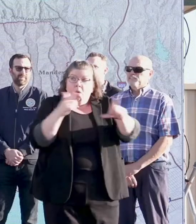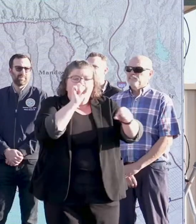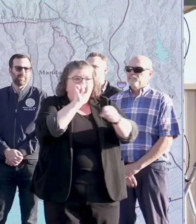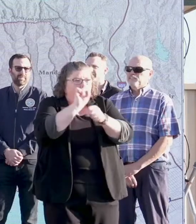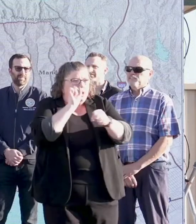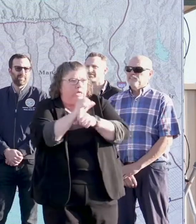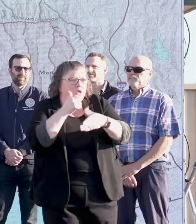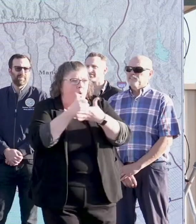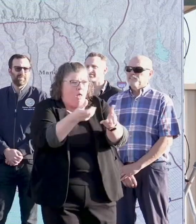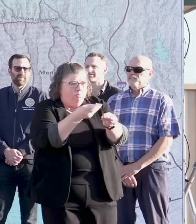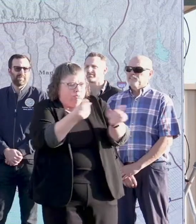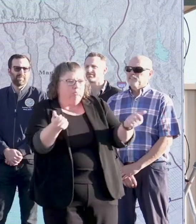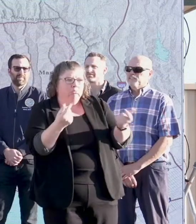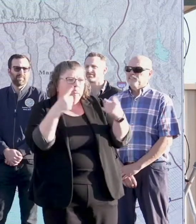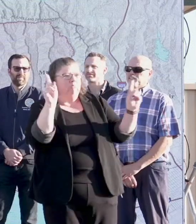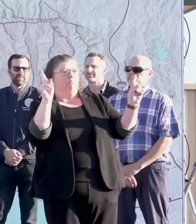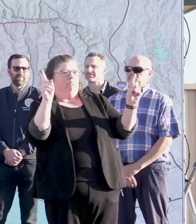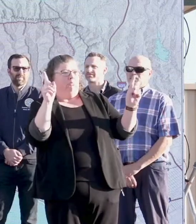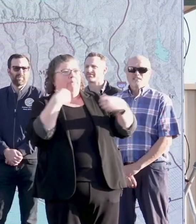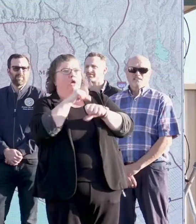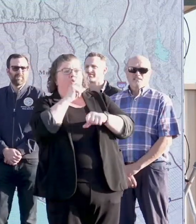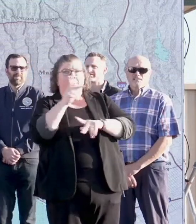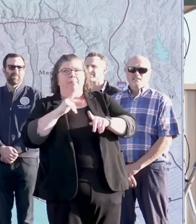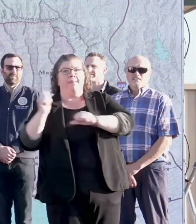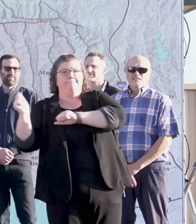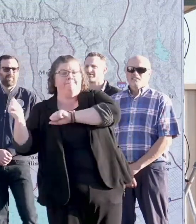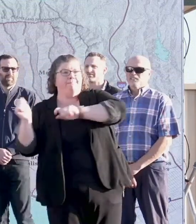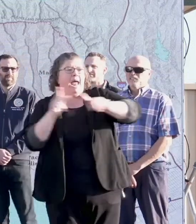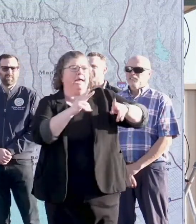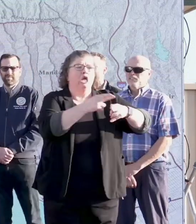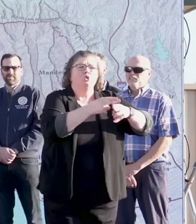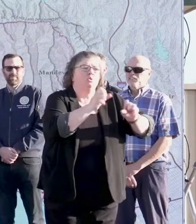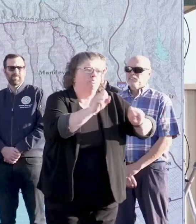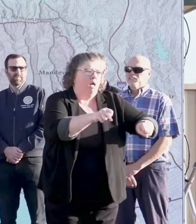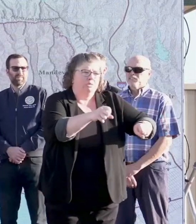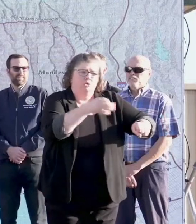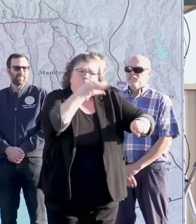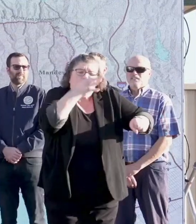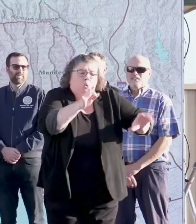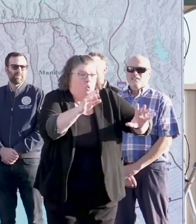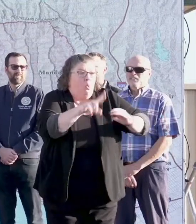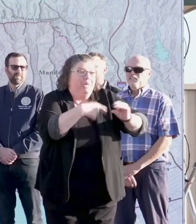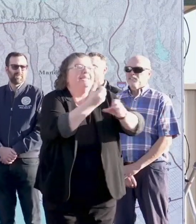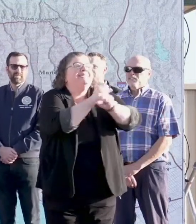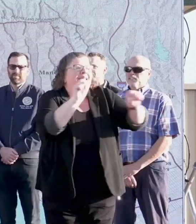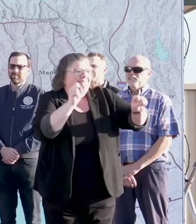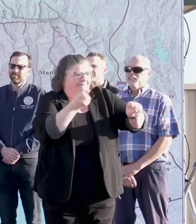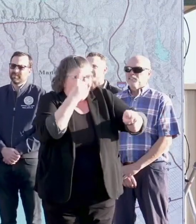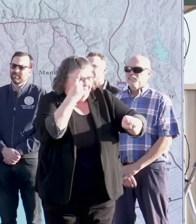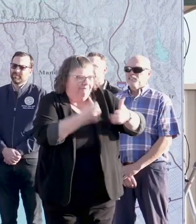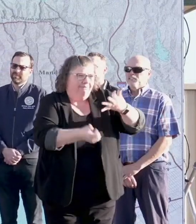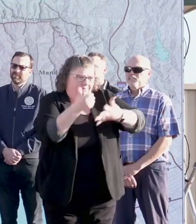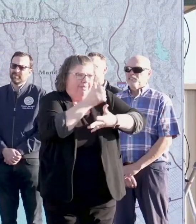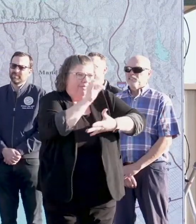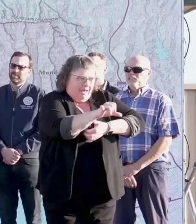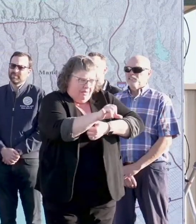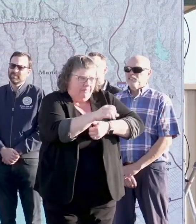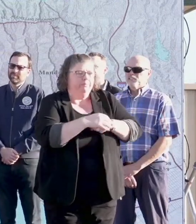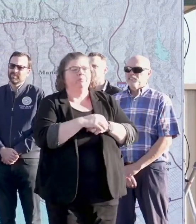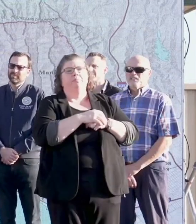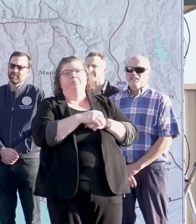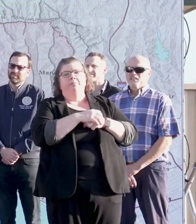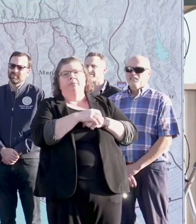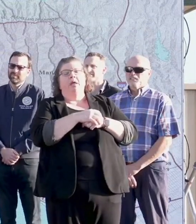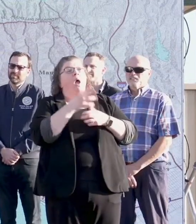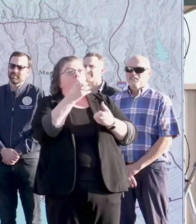to handle this and to make sure that people can get back into their homes as soon as possible and as soon as it is safe to do so. On that topic, I want to invite